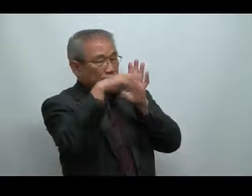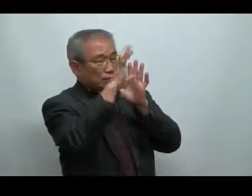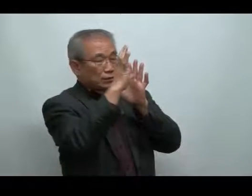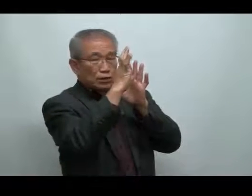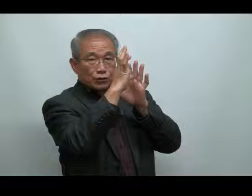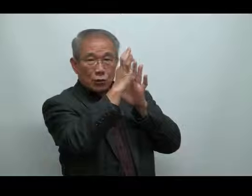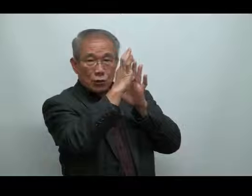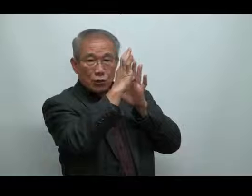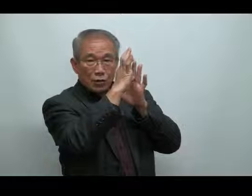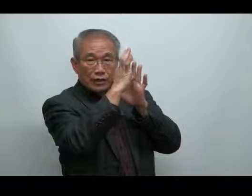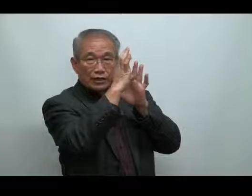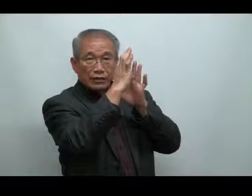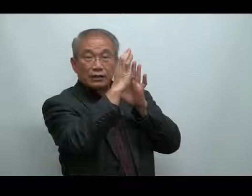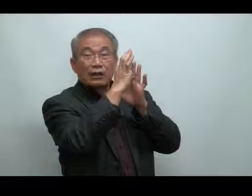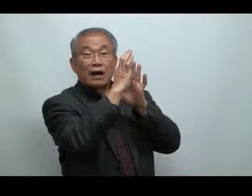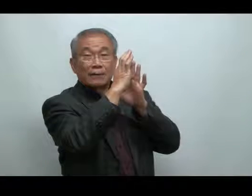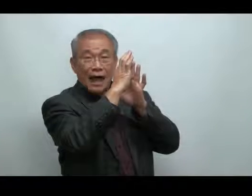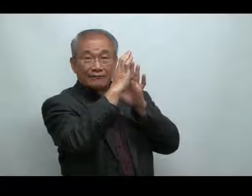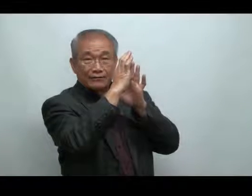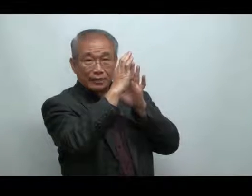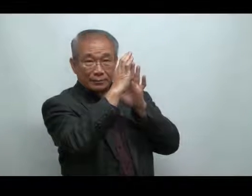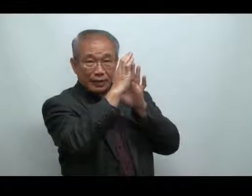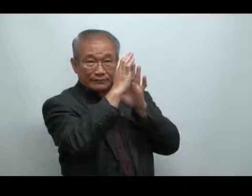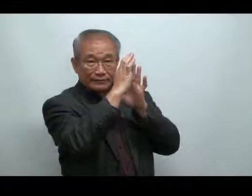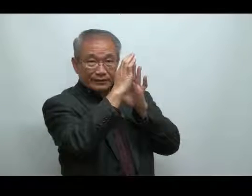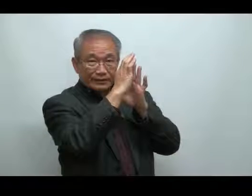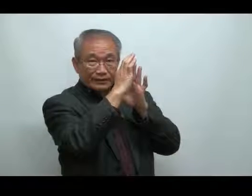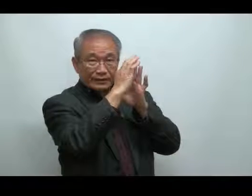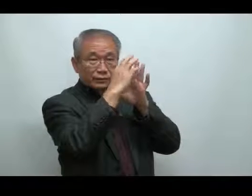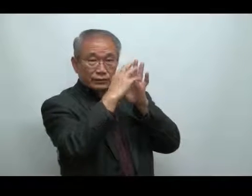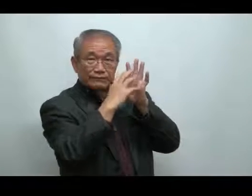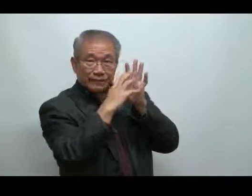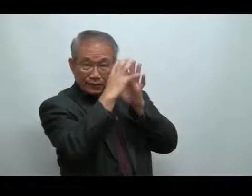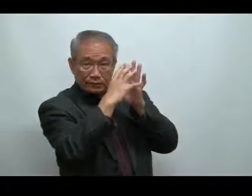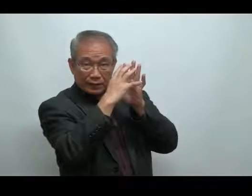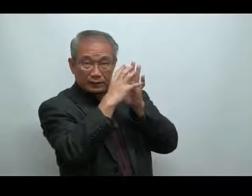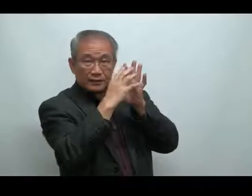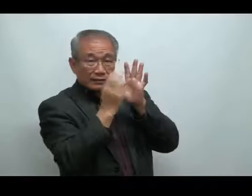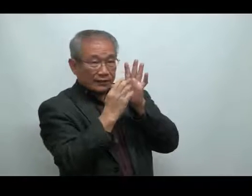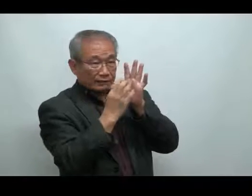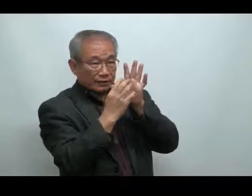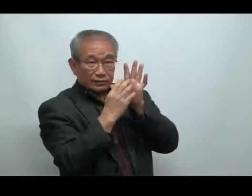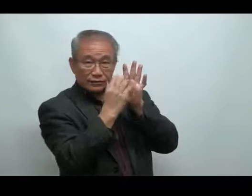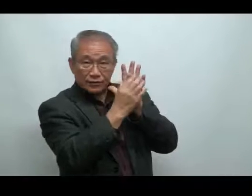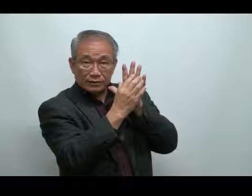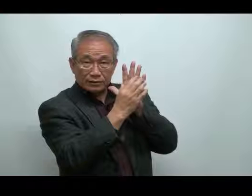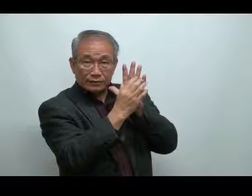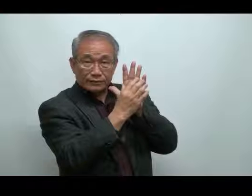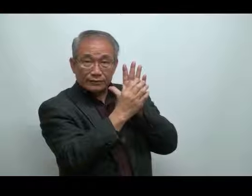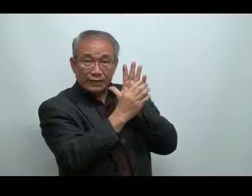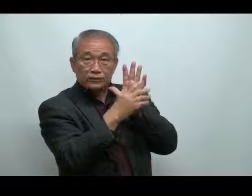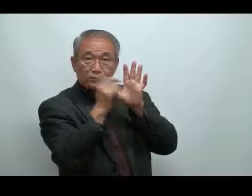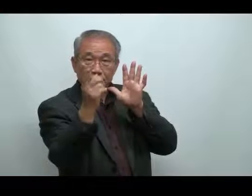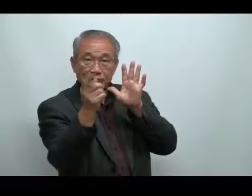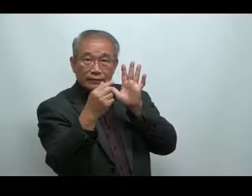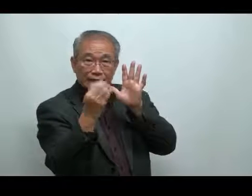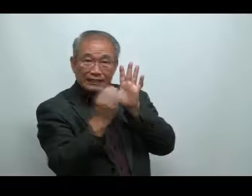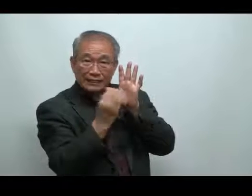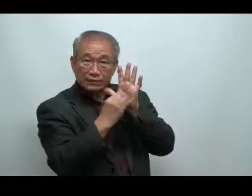use yo in the upper half of the treble clef. Okay, use it very well. Then once you start to do that, you begin to then sing the